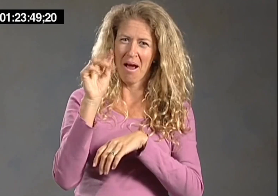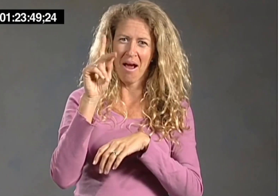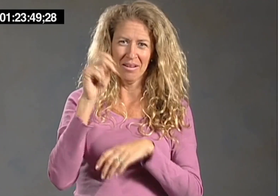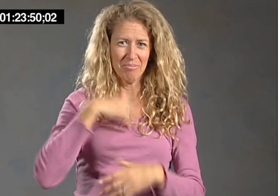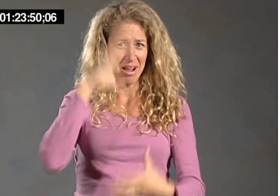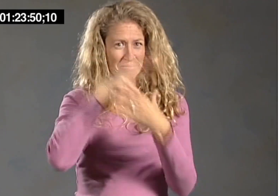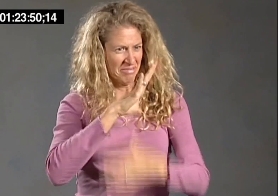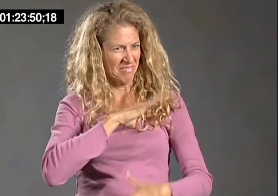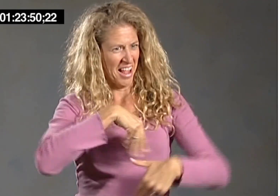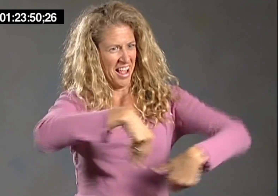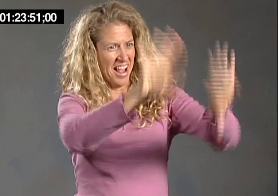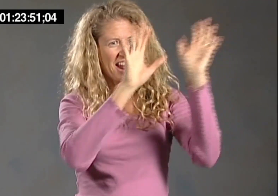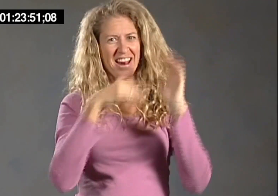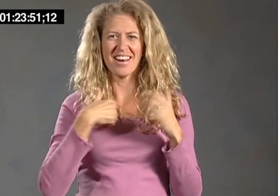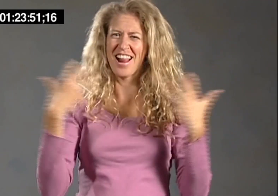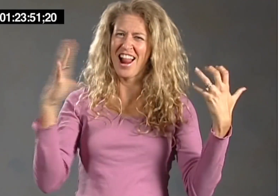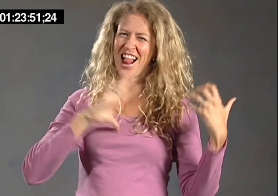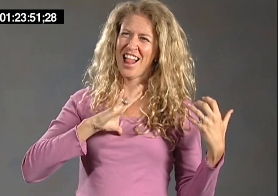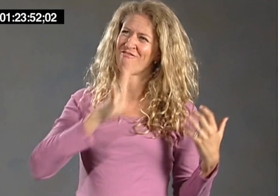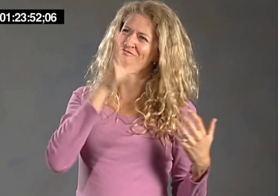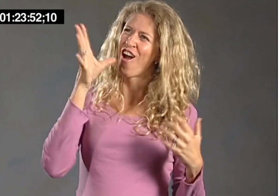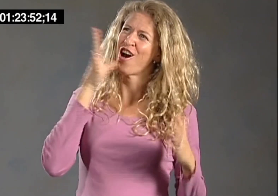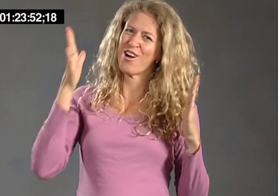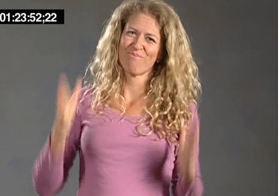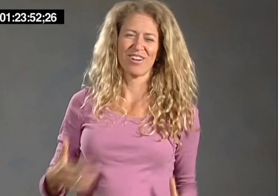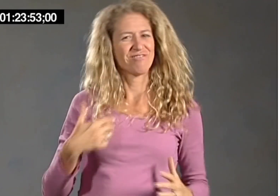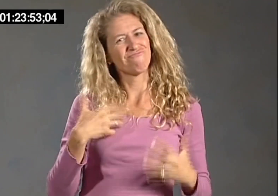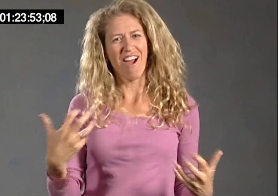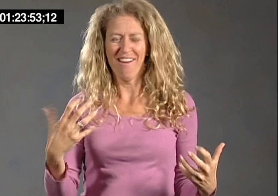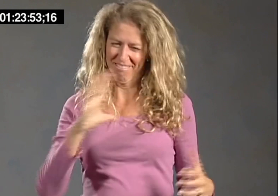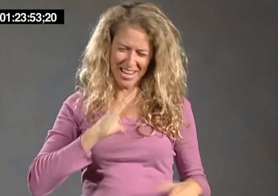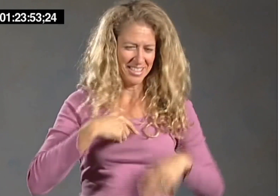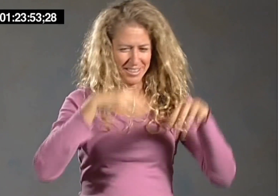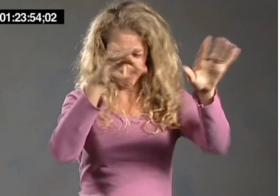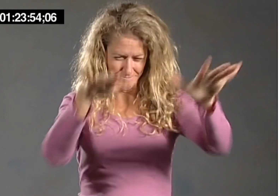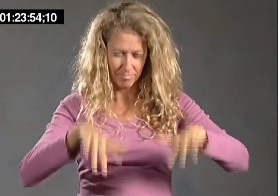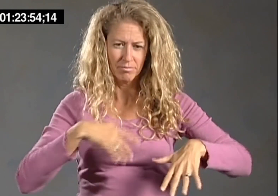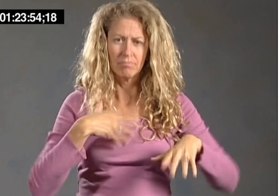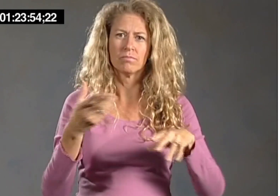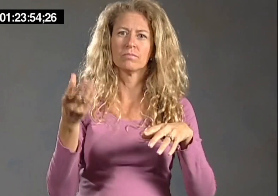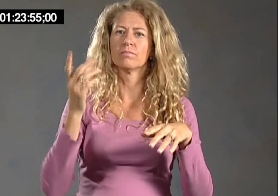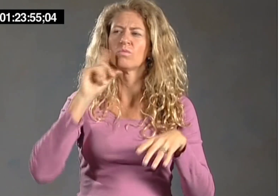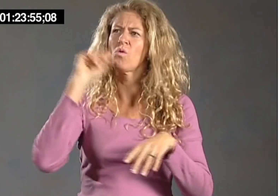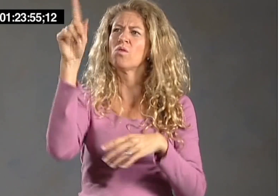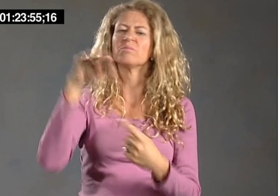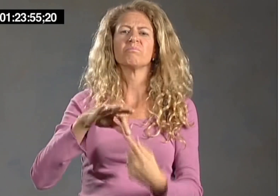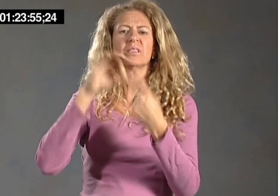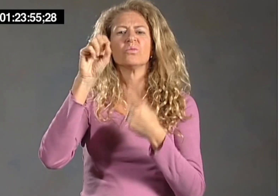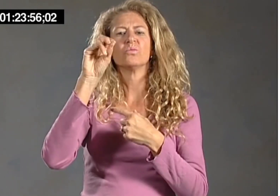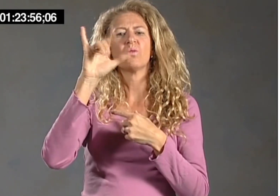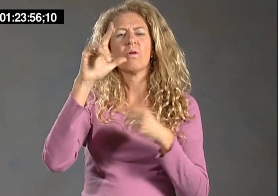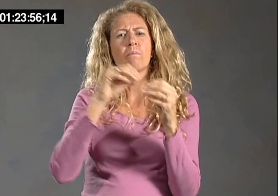deal. I was like, it's all good. I don't need help. And my husband said, fine, go